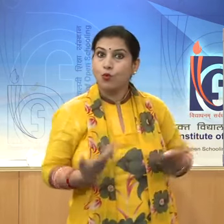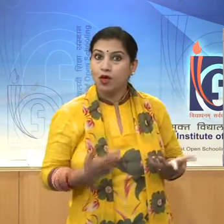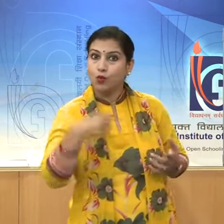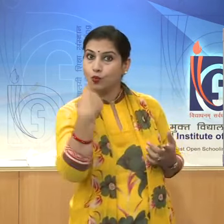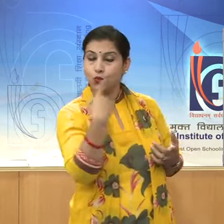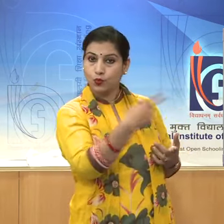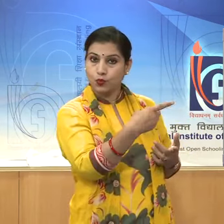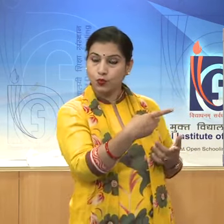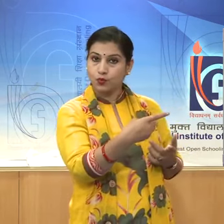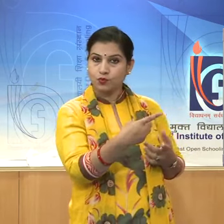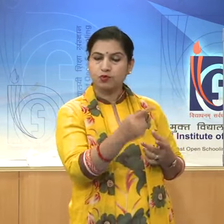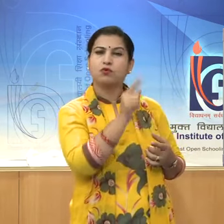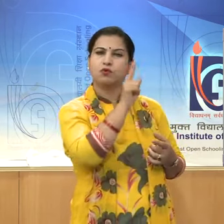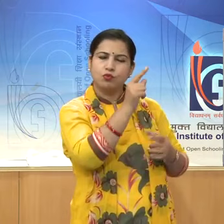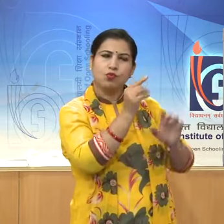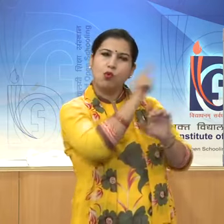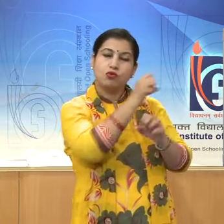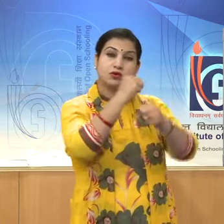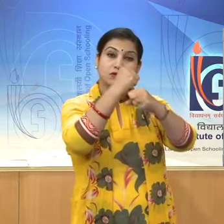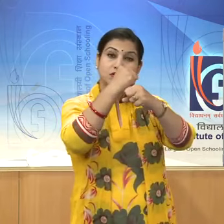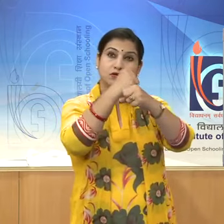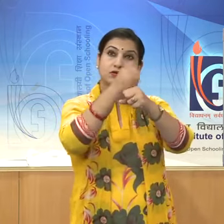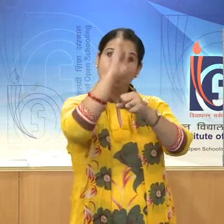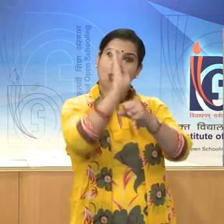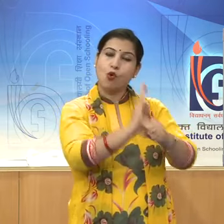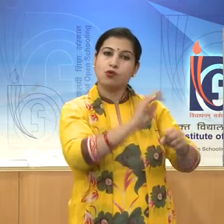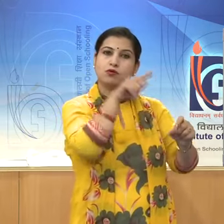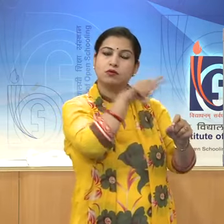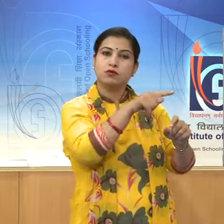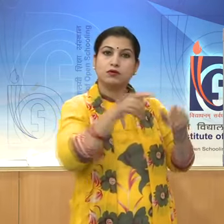by one of the goddesses of seasons